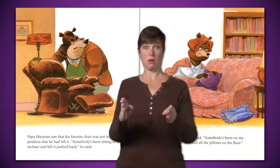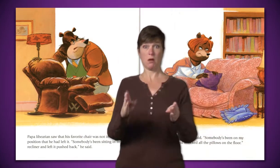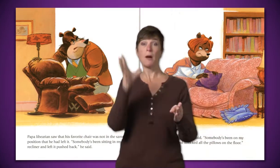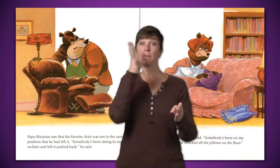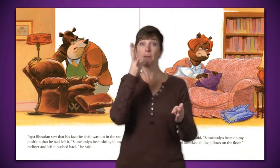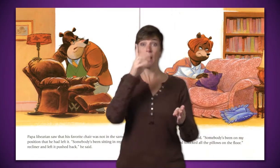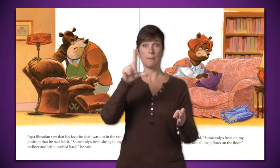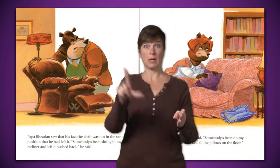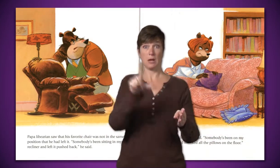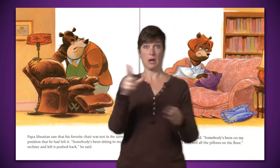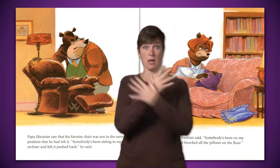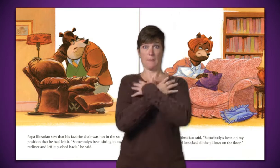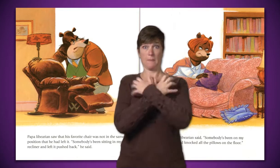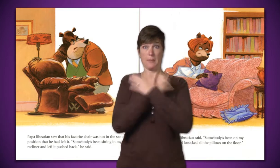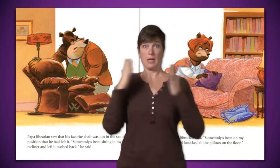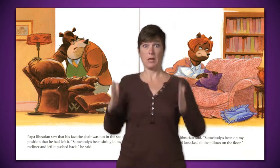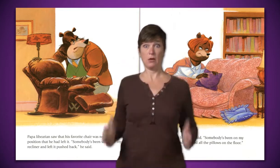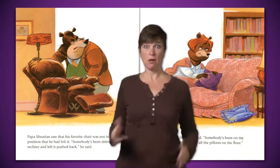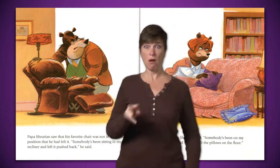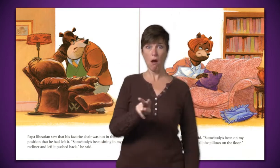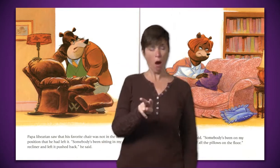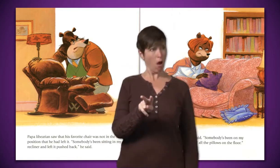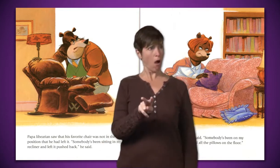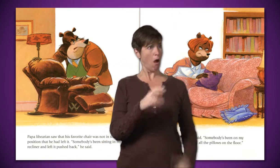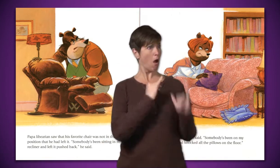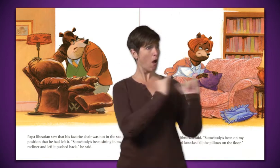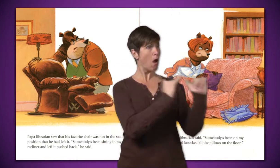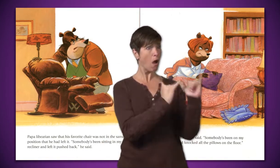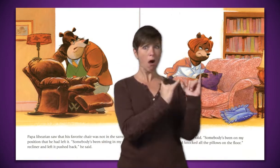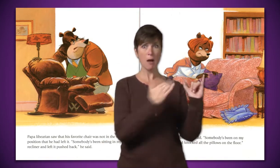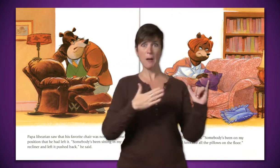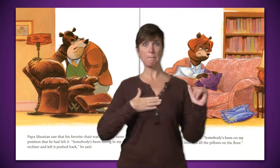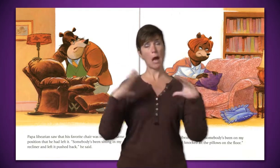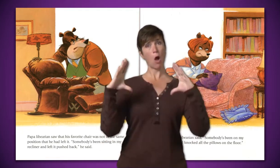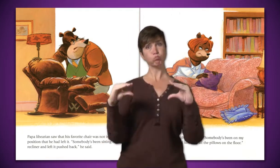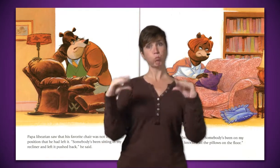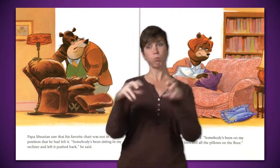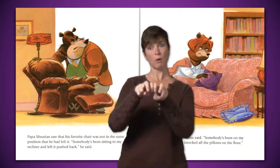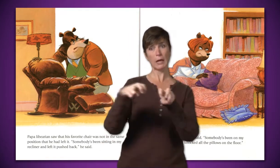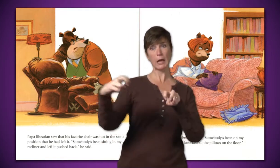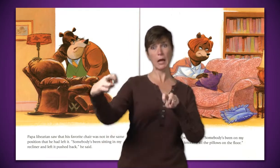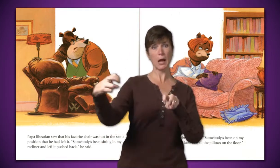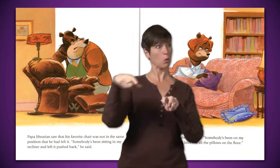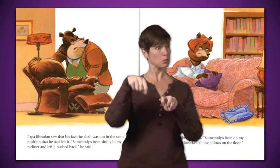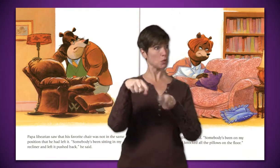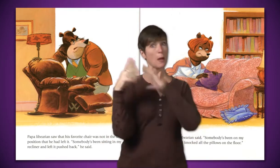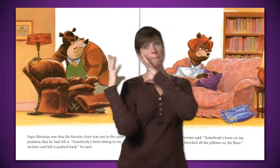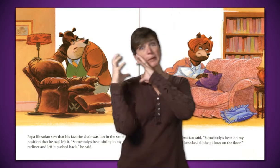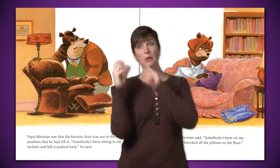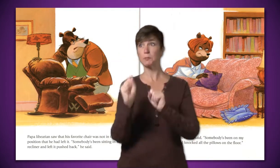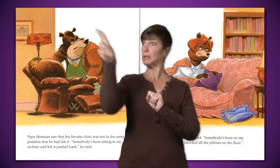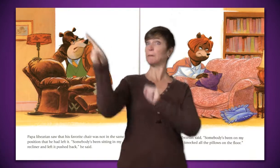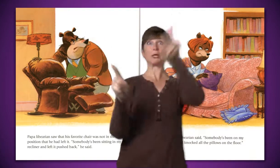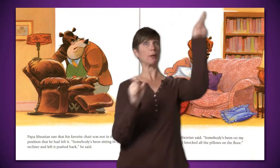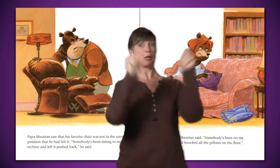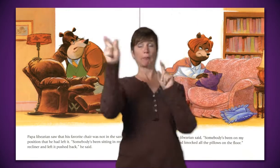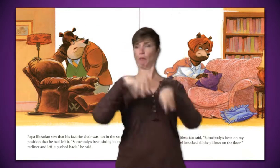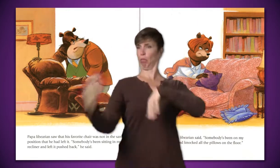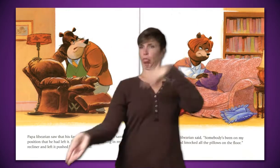said. Then Mama Libearian said, "Somebody's been on my poofy couch and knocked